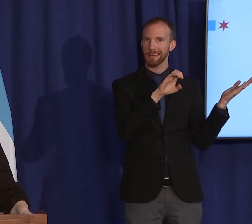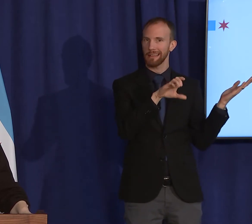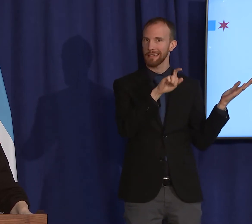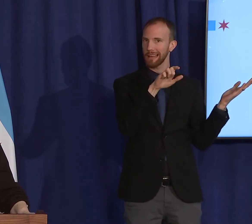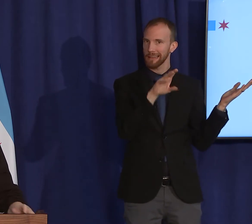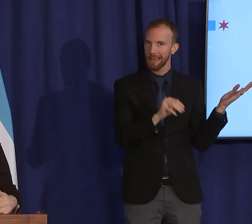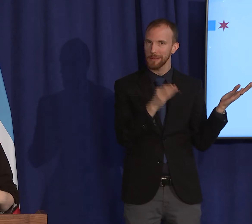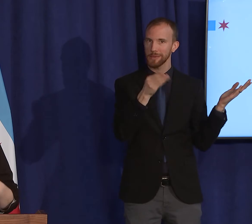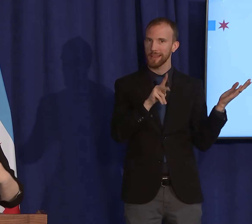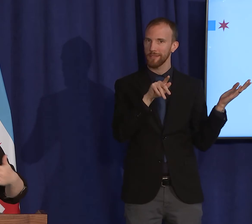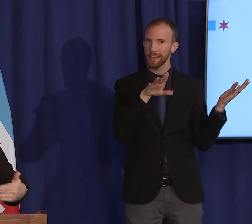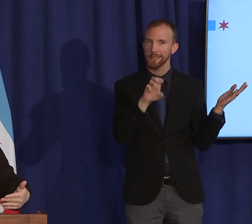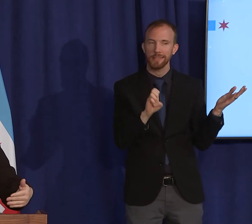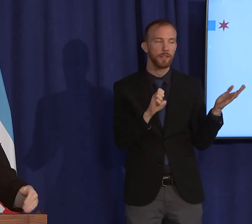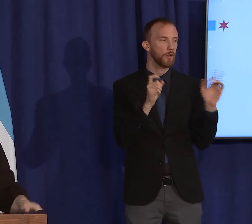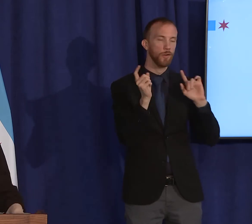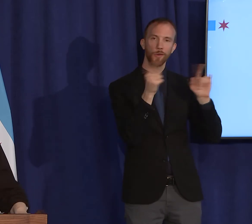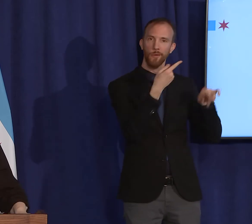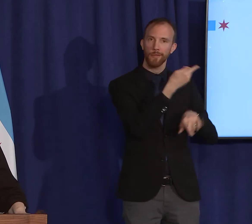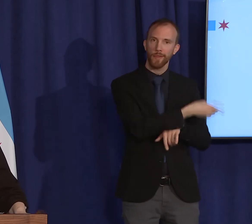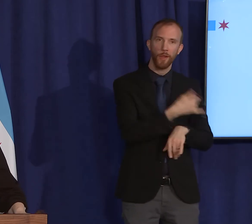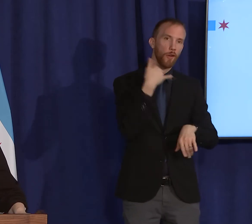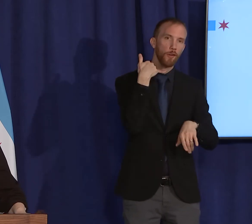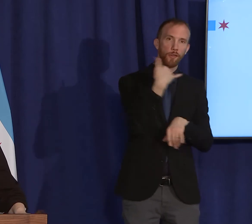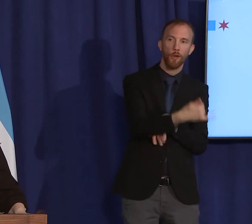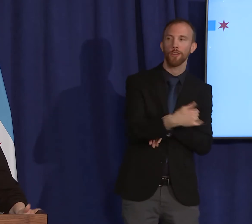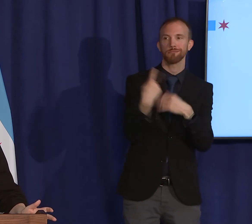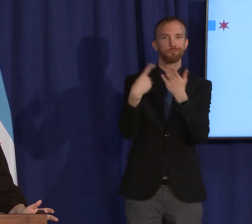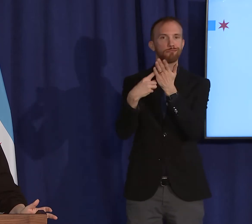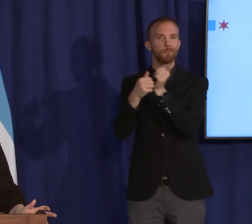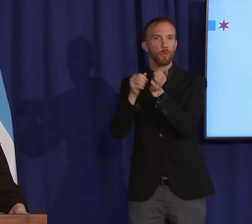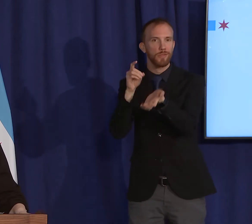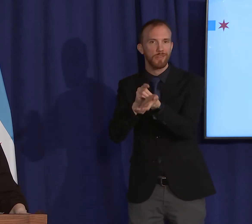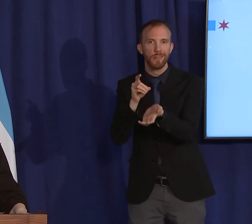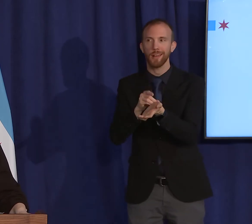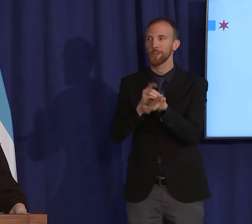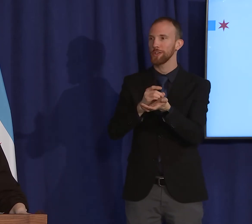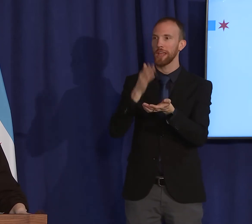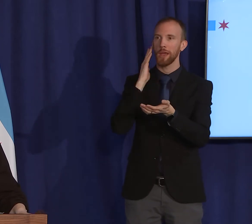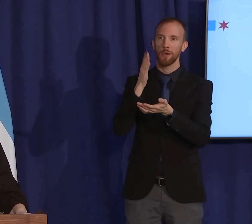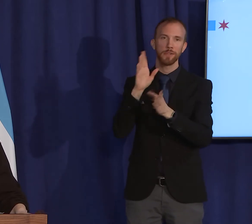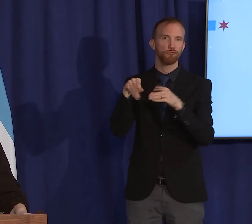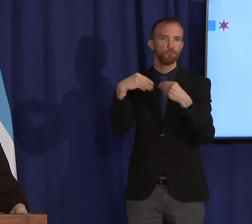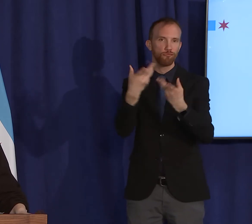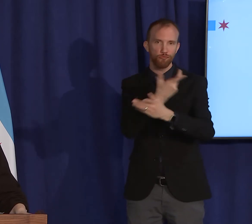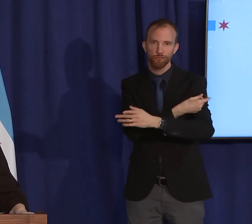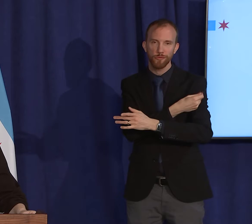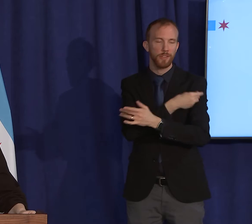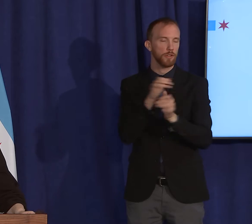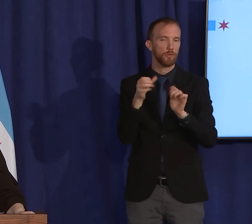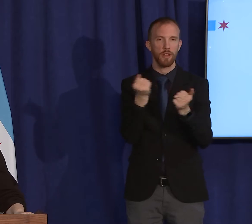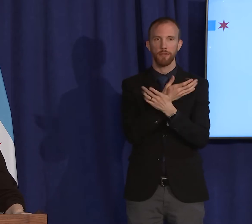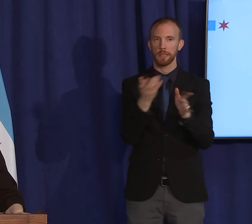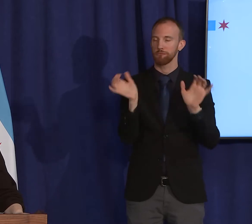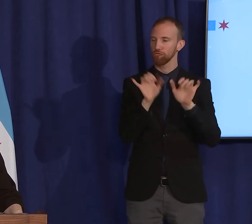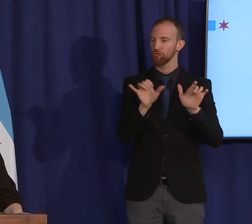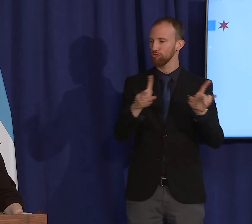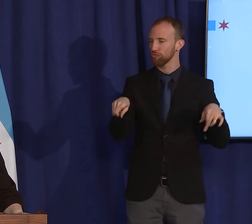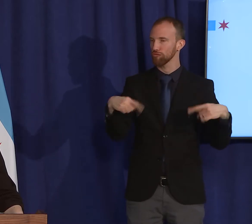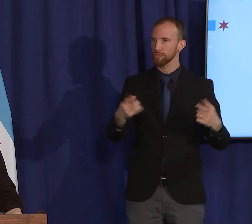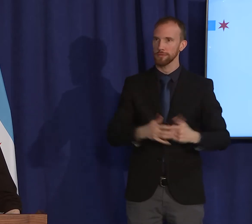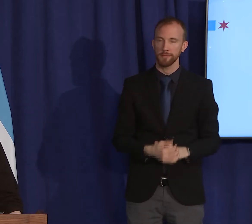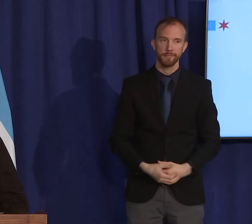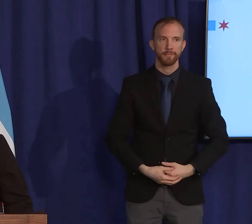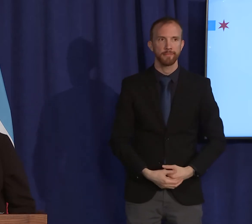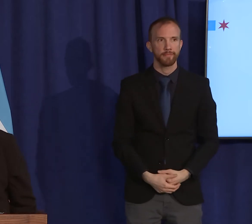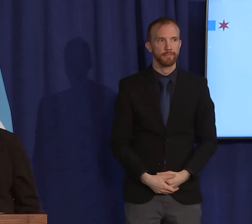prioritizing people with underlying conditions. We're going to be doing additional work to bring vaccine to essential workers, just as we've been doing all along. There's several questions